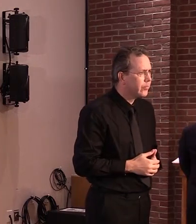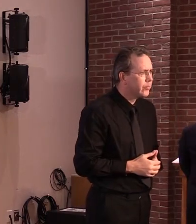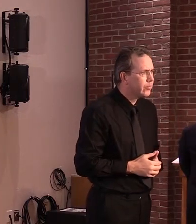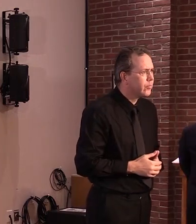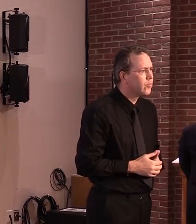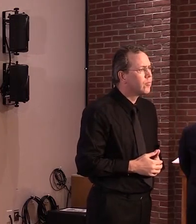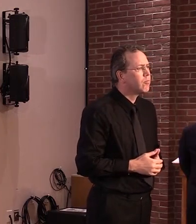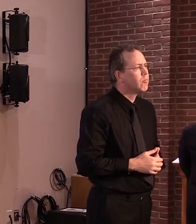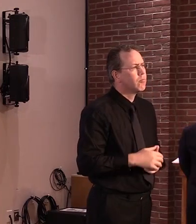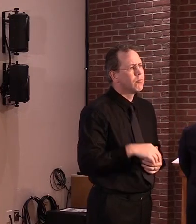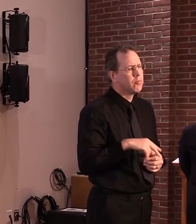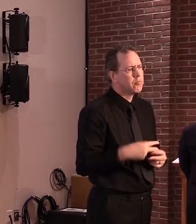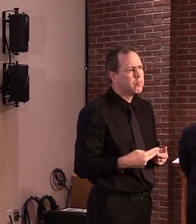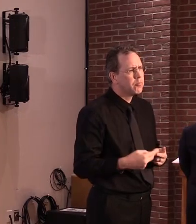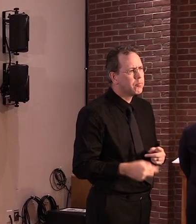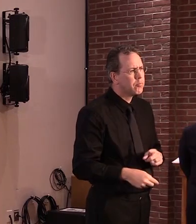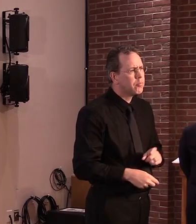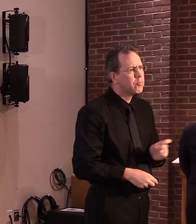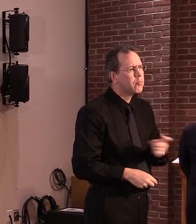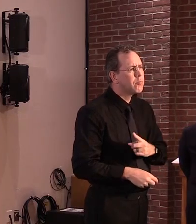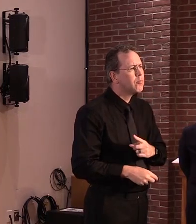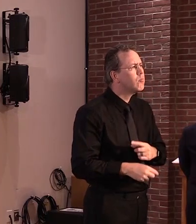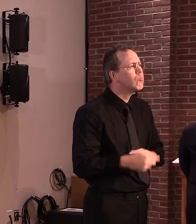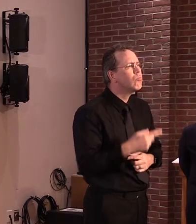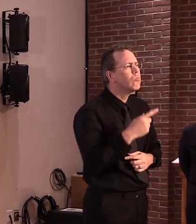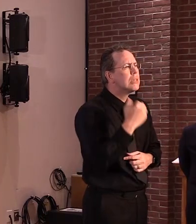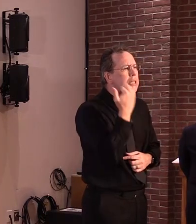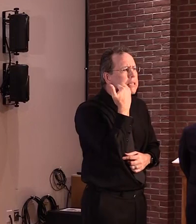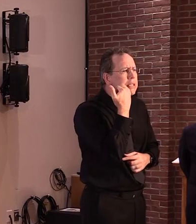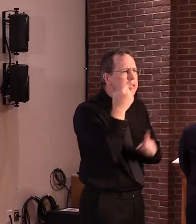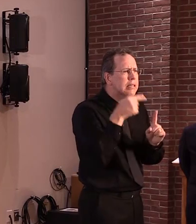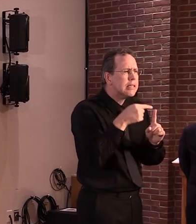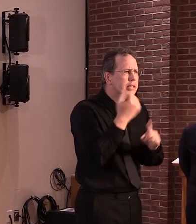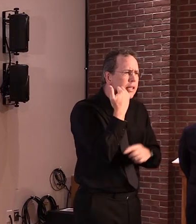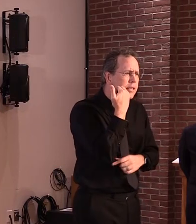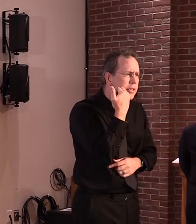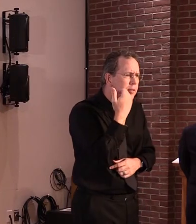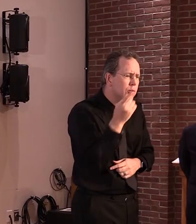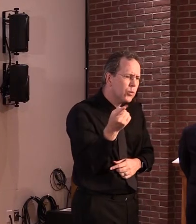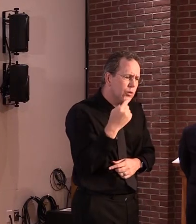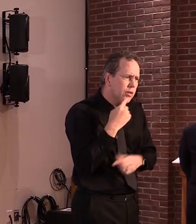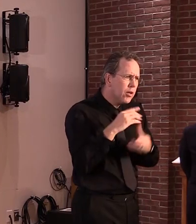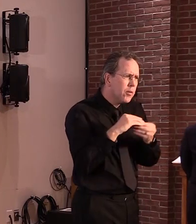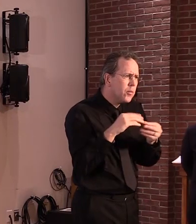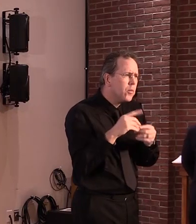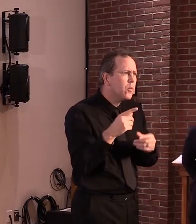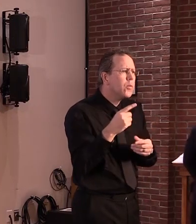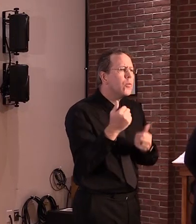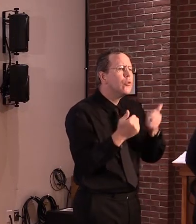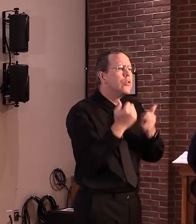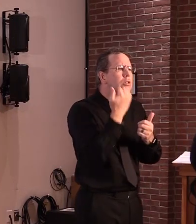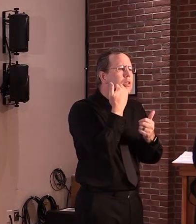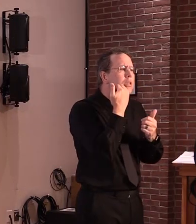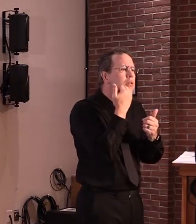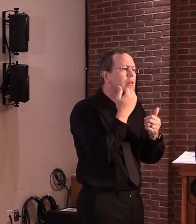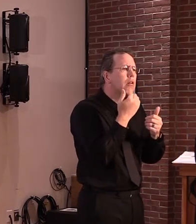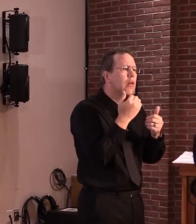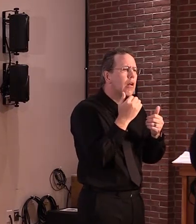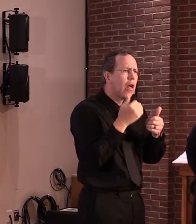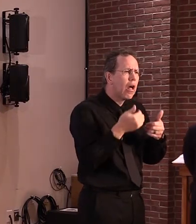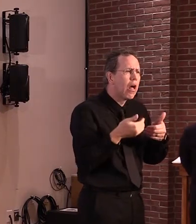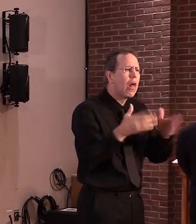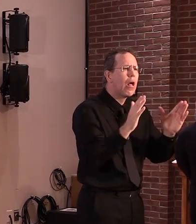dentistry procedures, what constitutes like a low aerosol procedure? Yeah, so if you're a dental